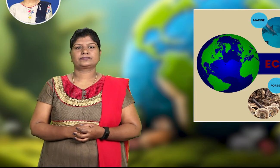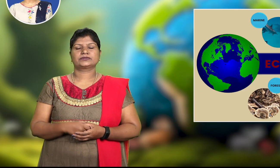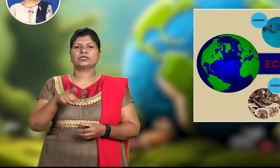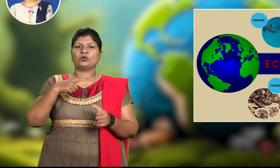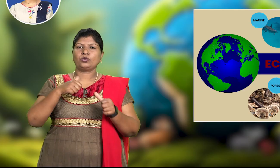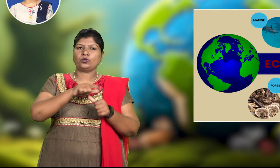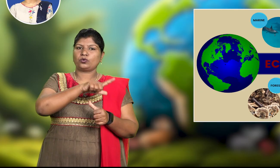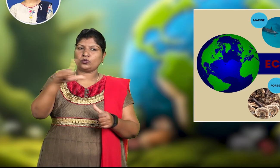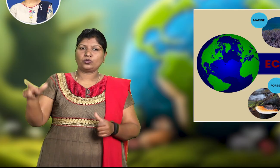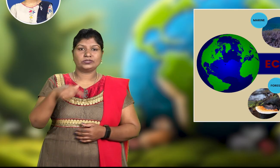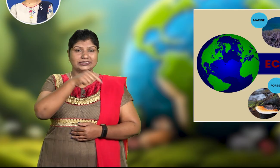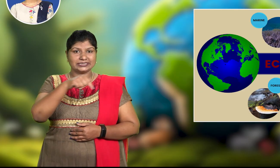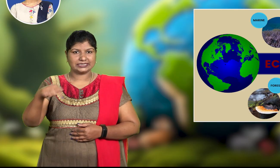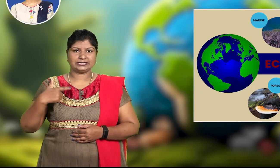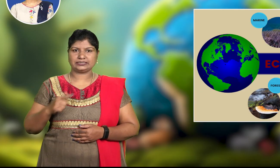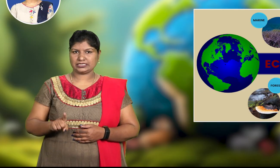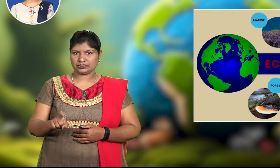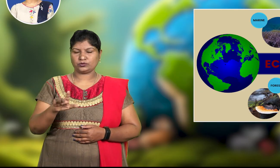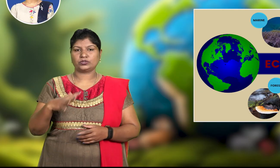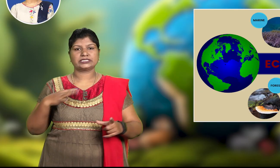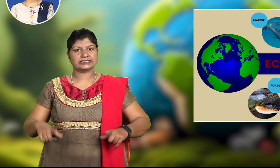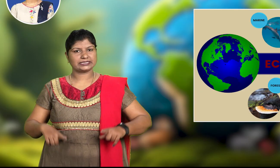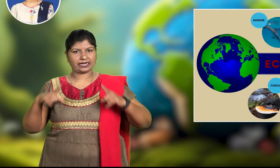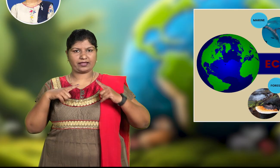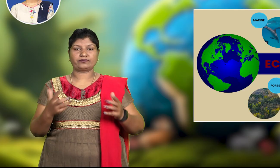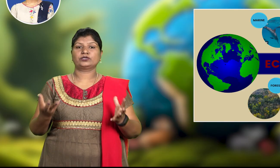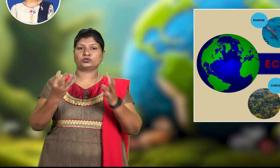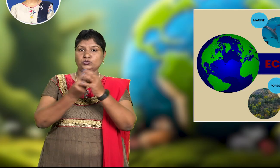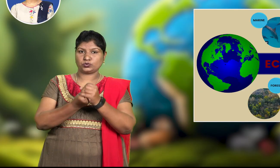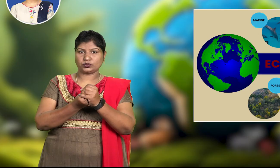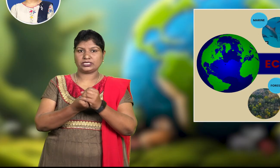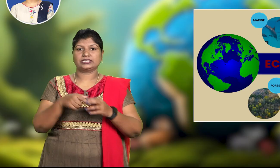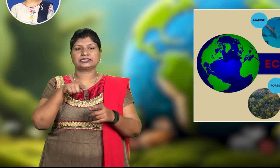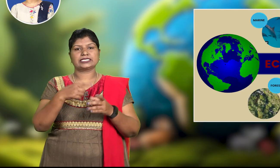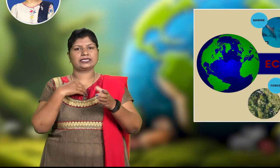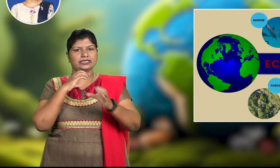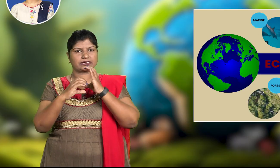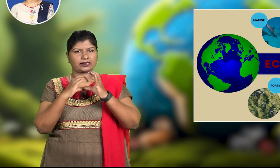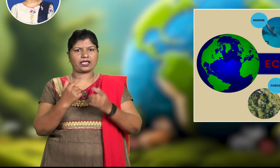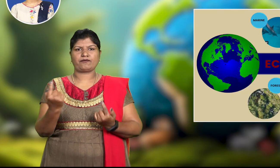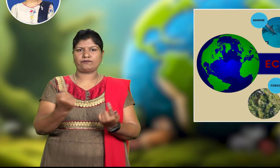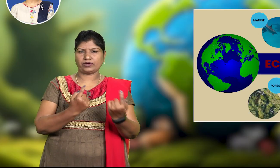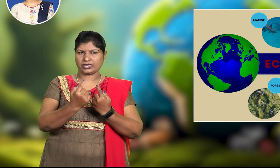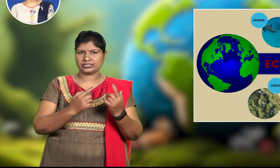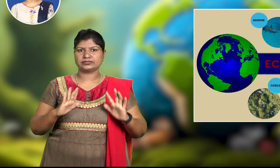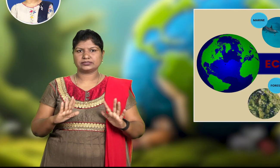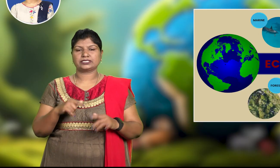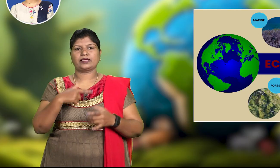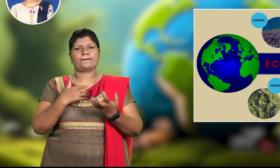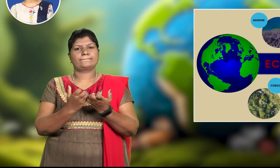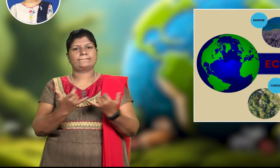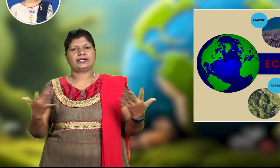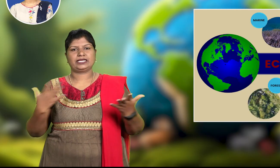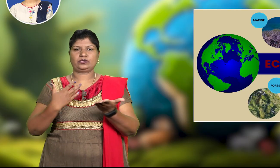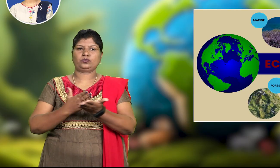All these organisms live together and interact with one another in many